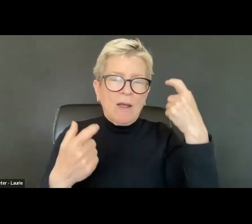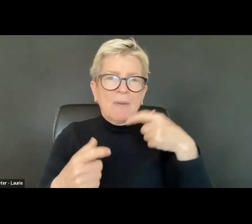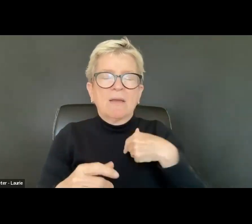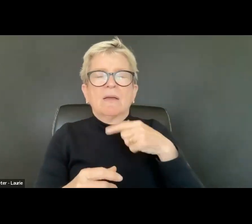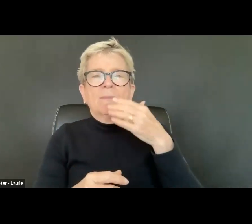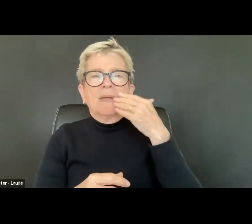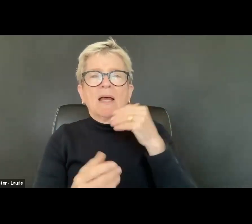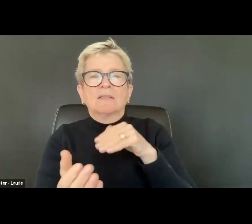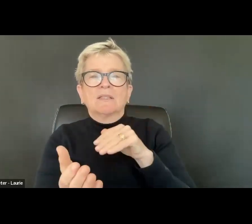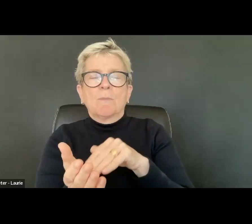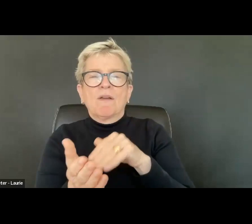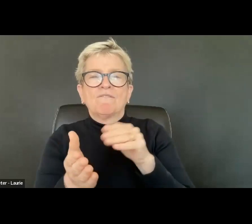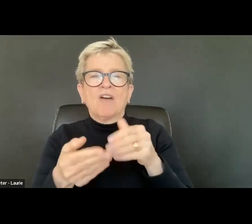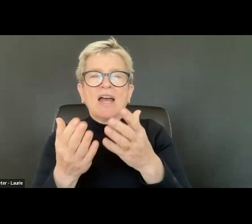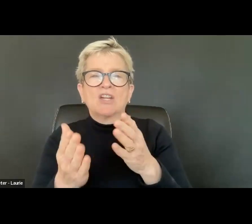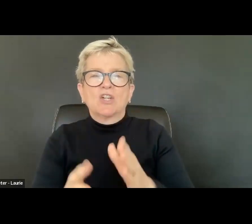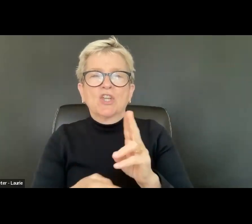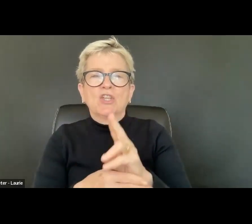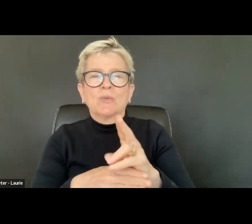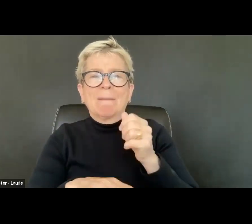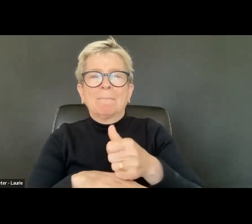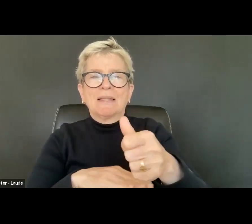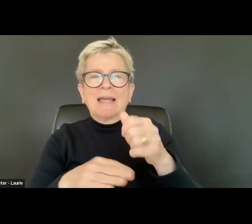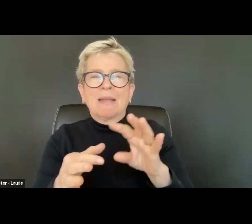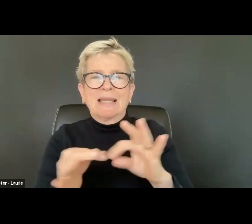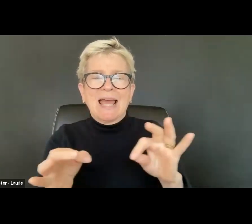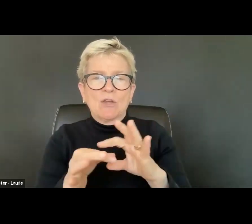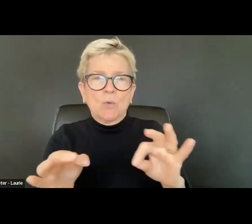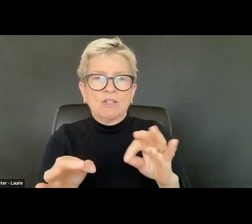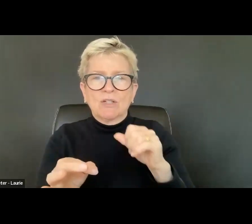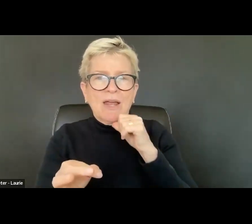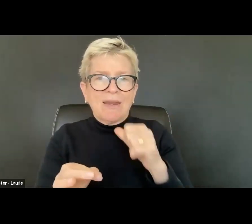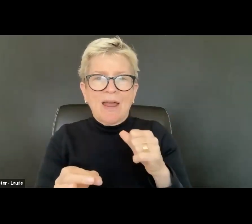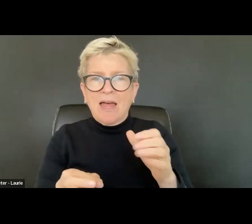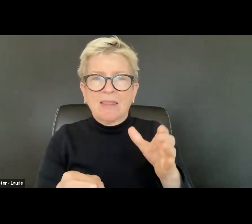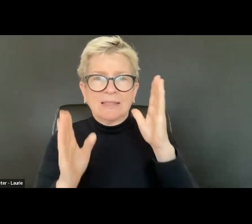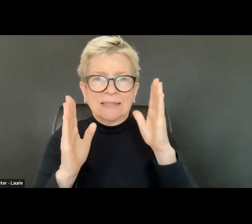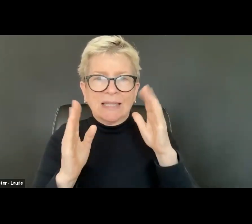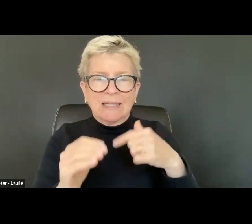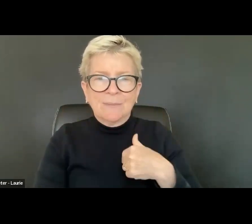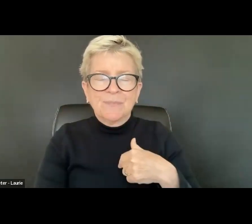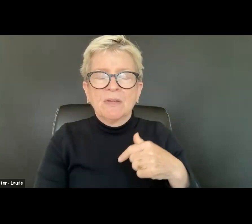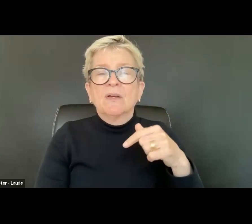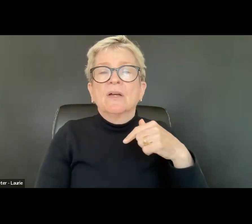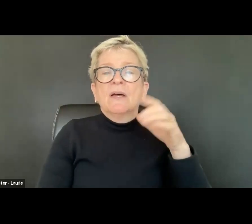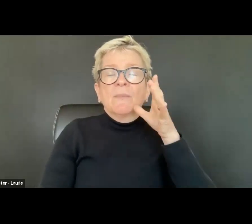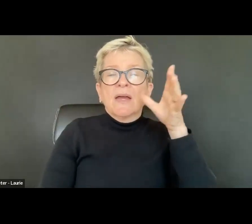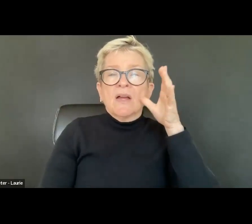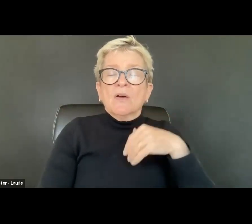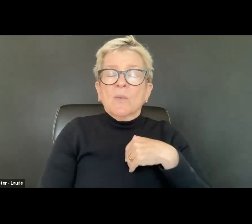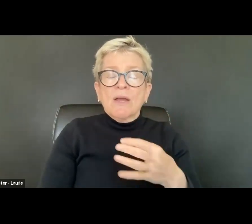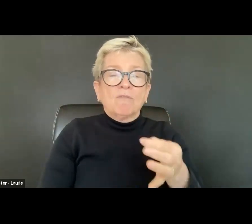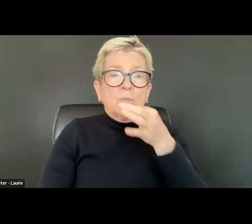blaming language, obviously not listening to or believing me. Parents and caregivers often have the most expertise about